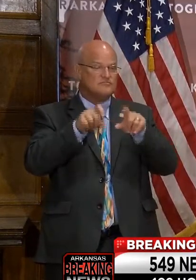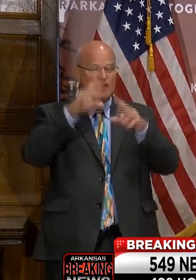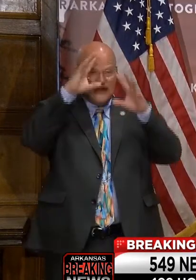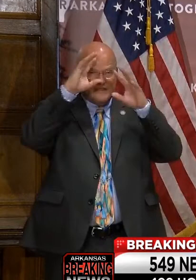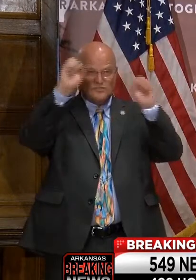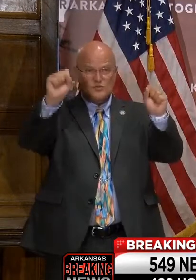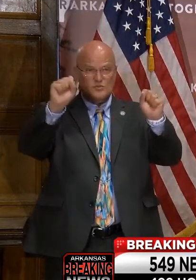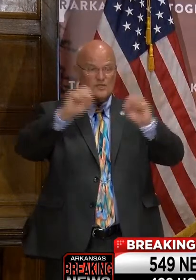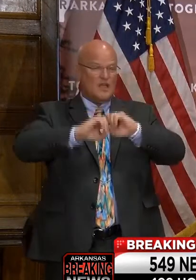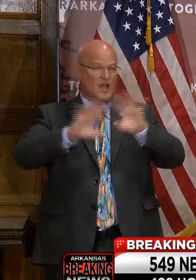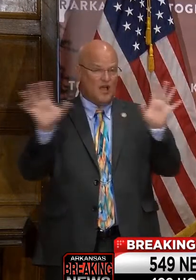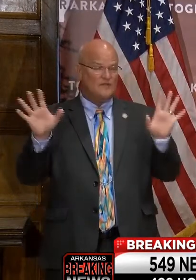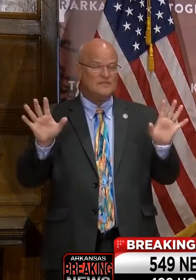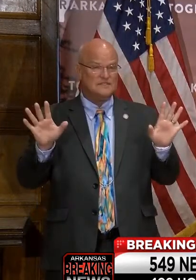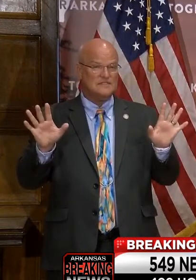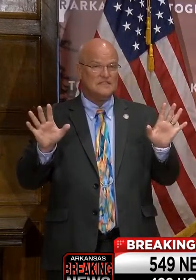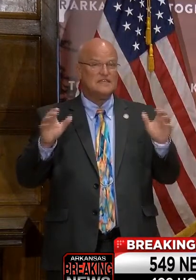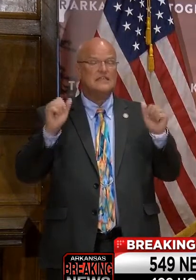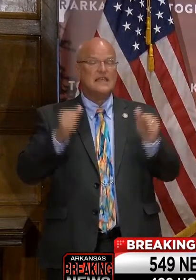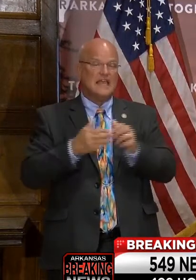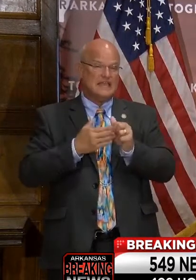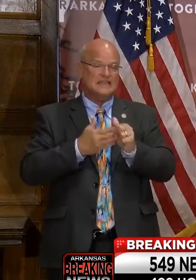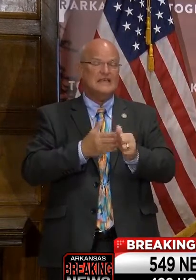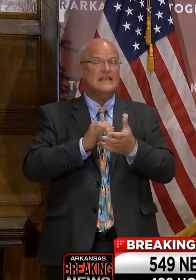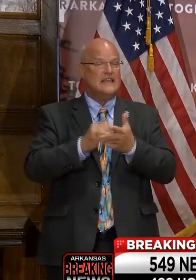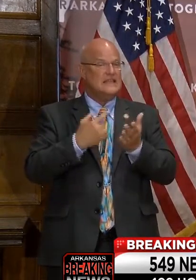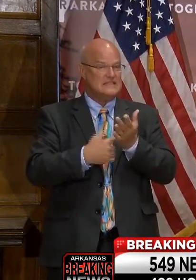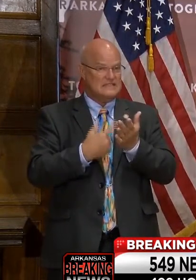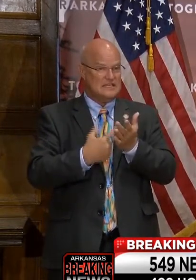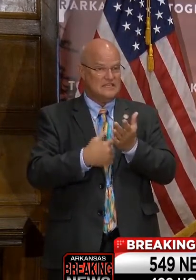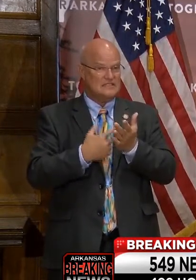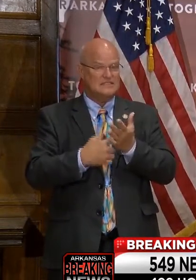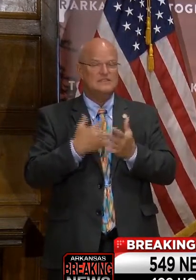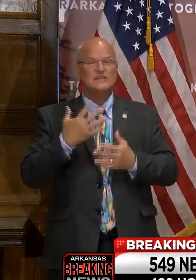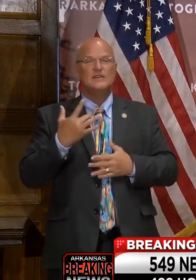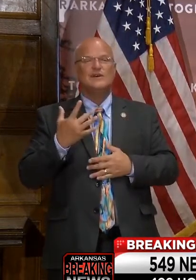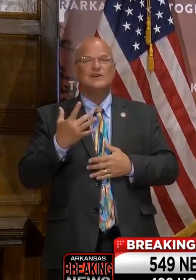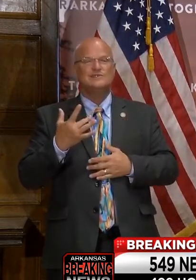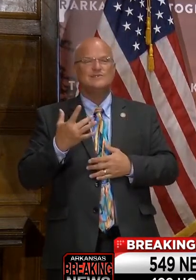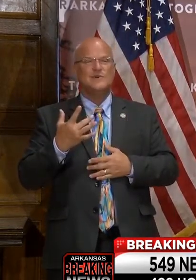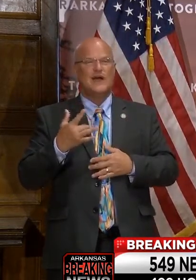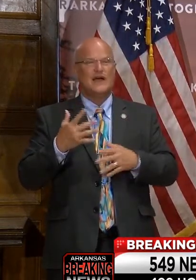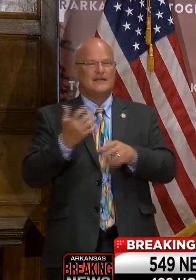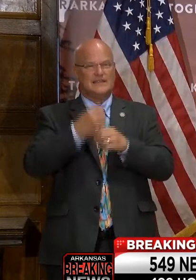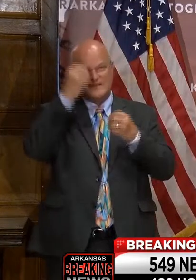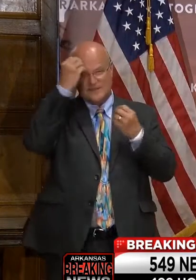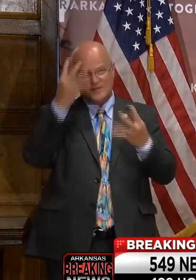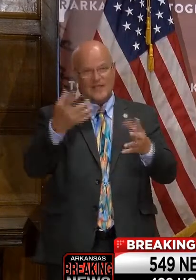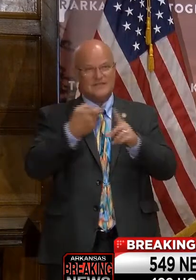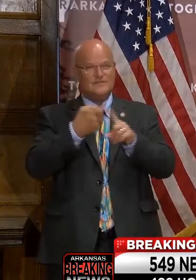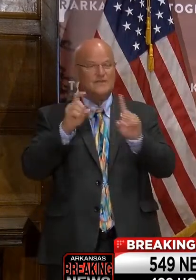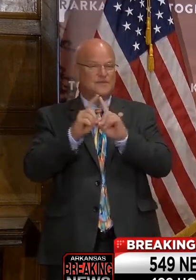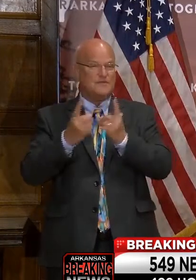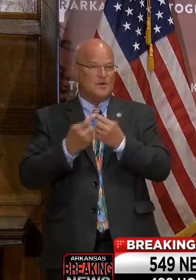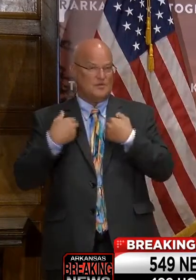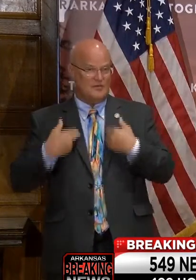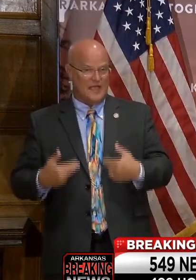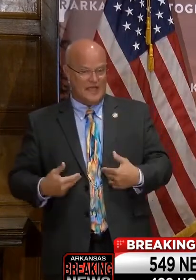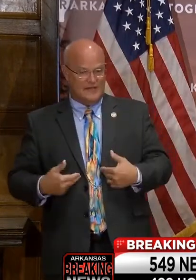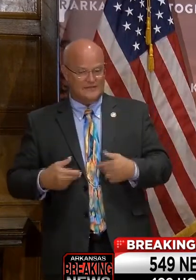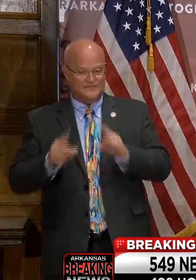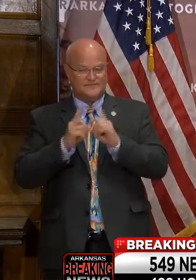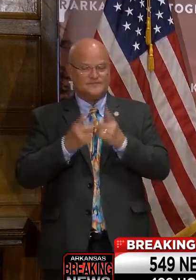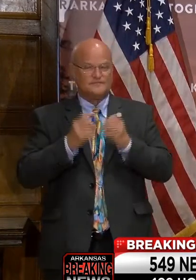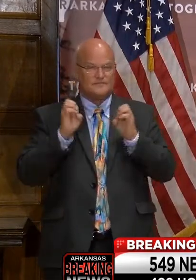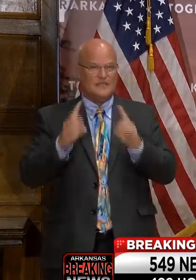superintendents obviously can lead in that discussion. That's why you get information from our Department of Health, our